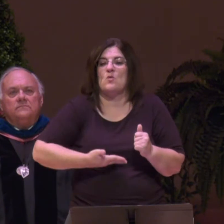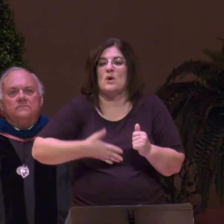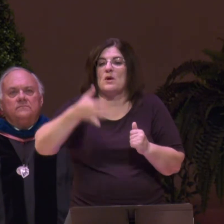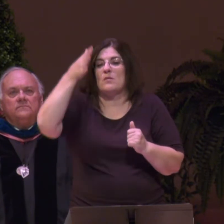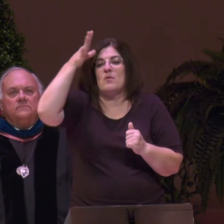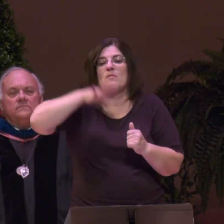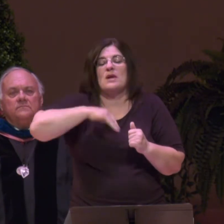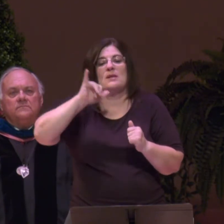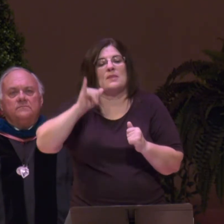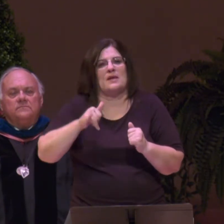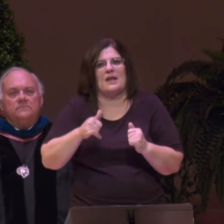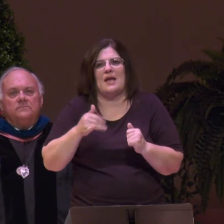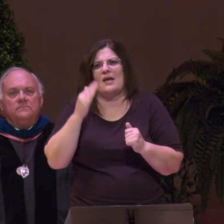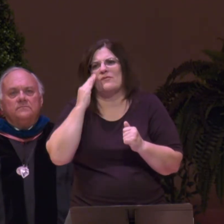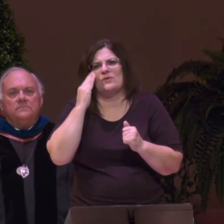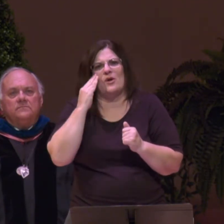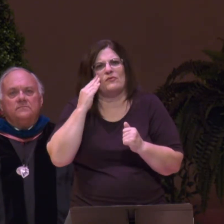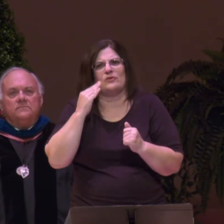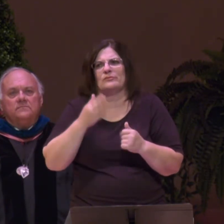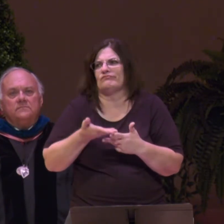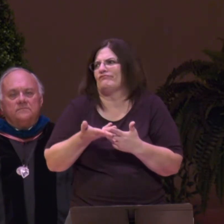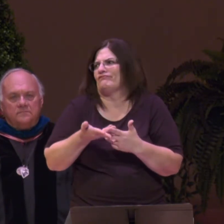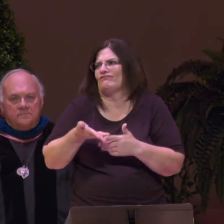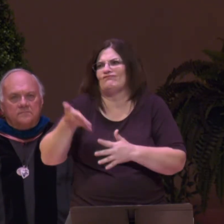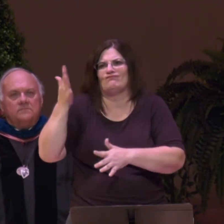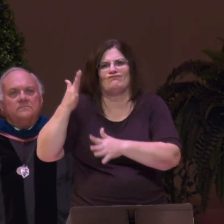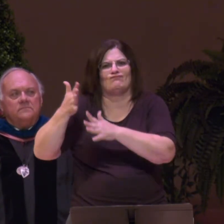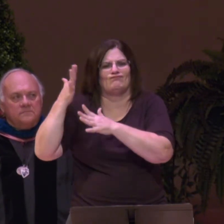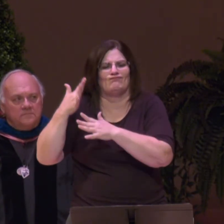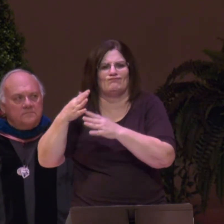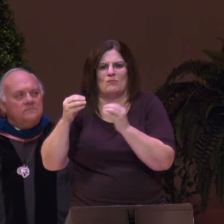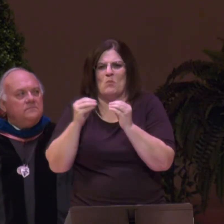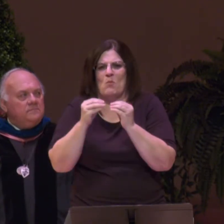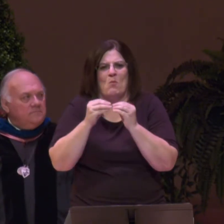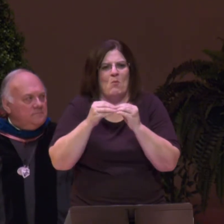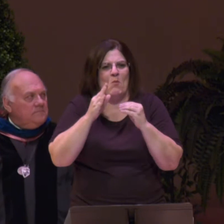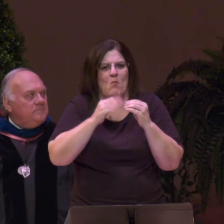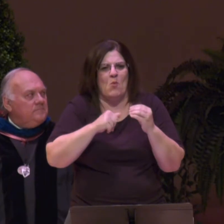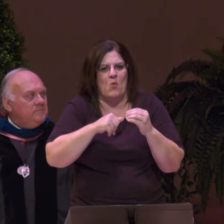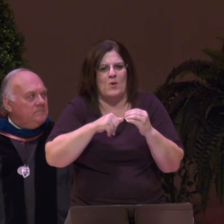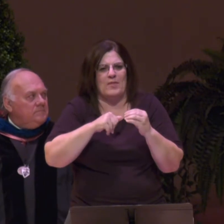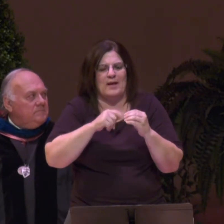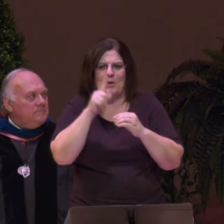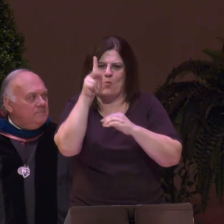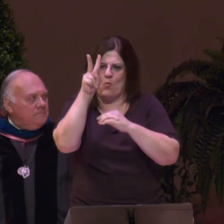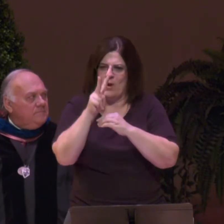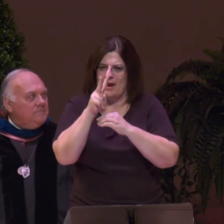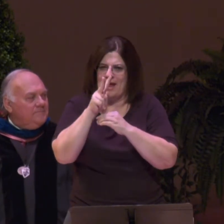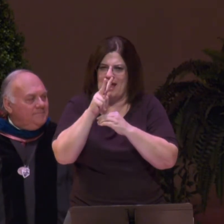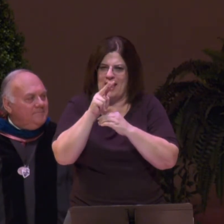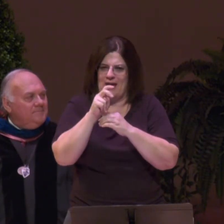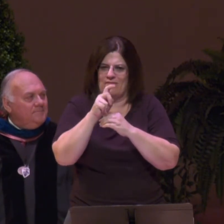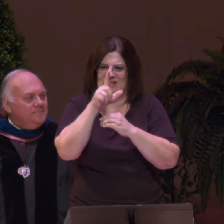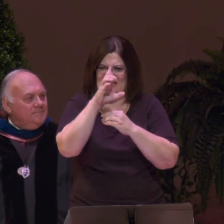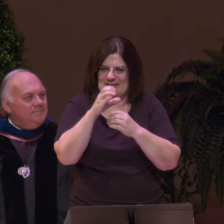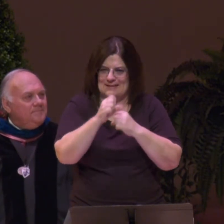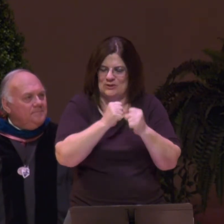good fortune and the blessing to know for more than a half of a century. I met Dr. John Schmidt